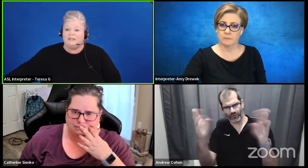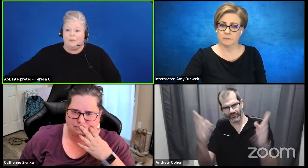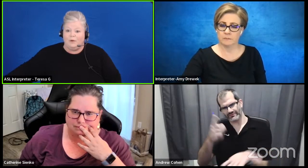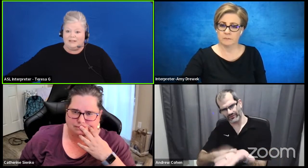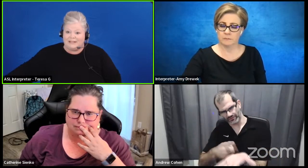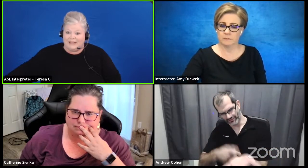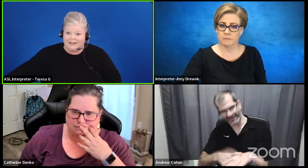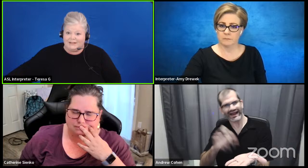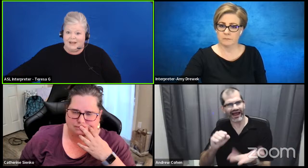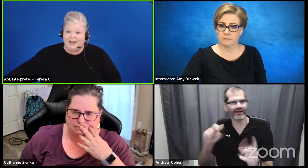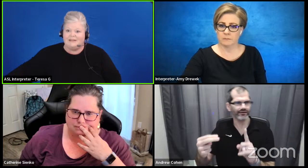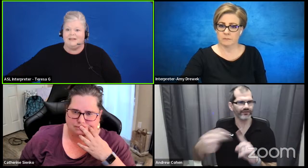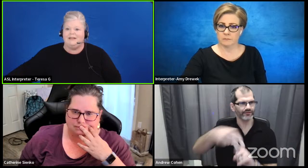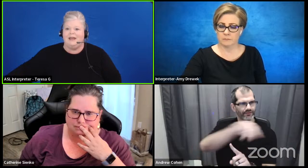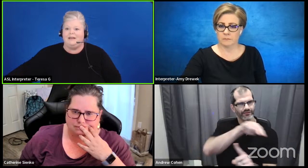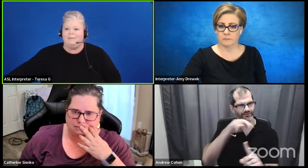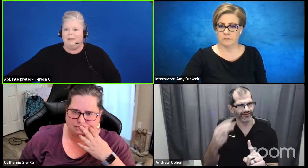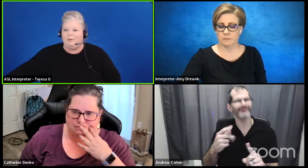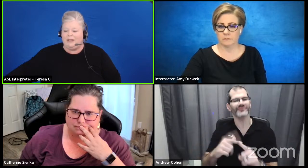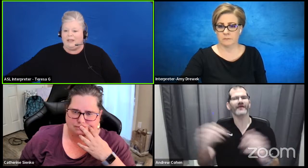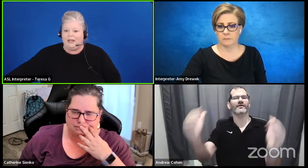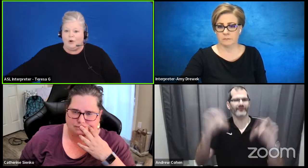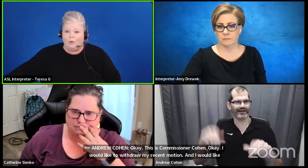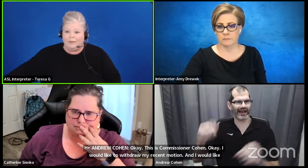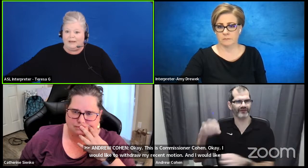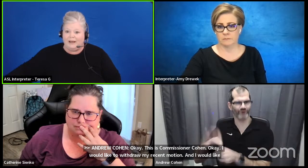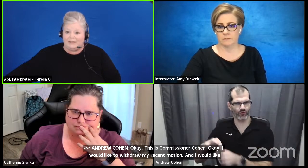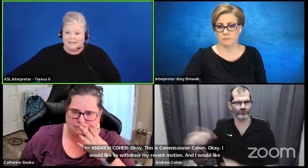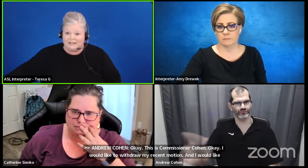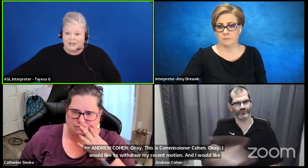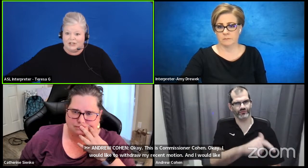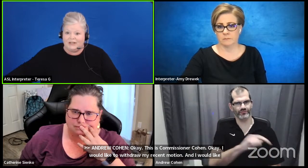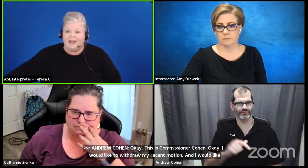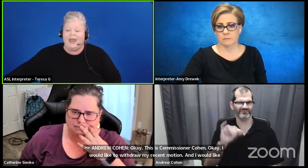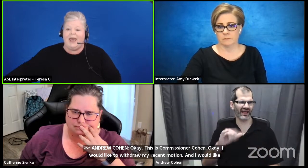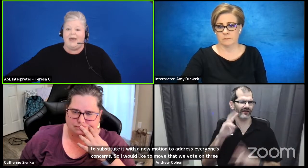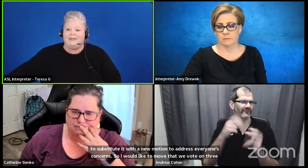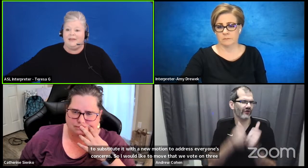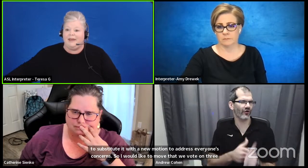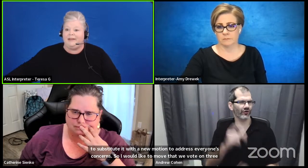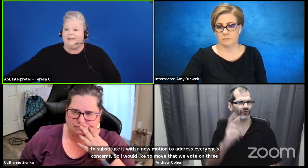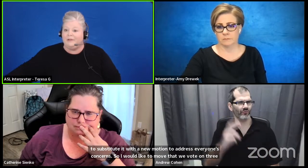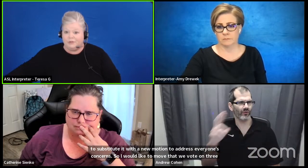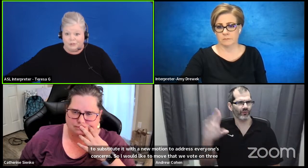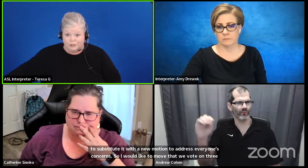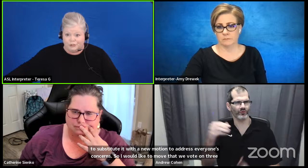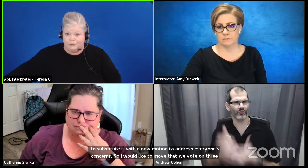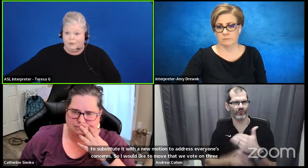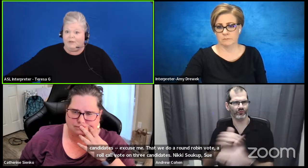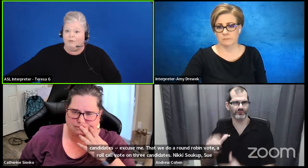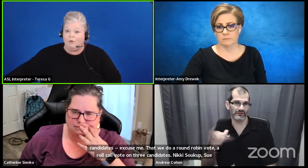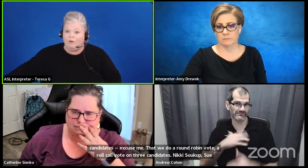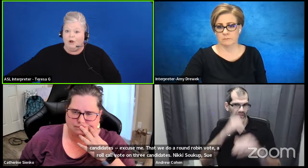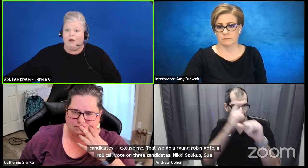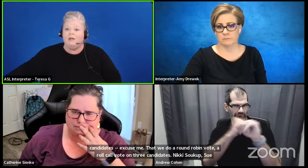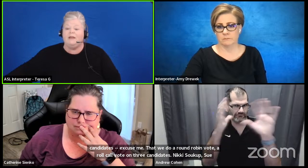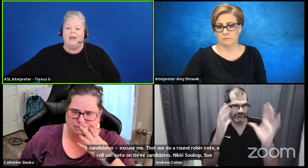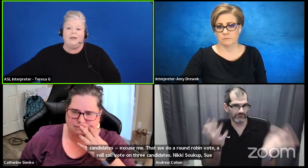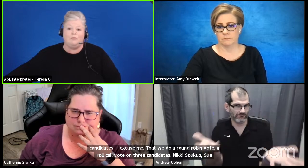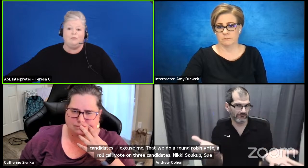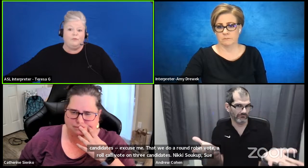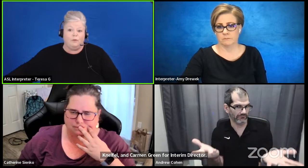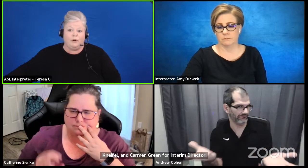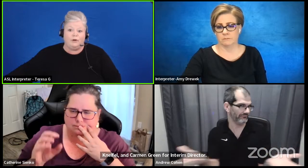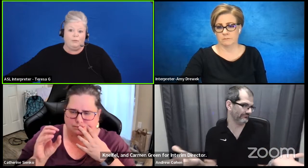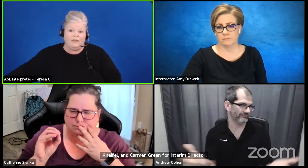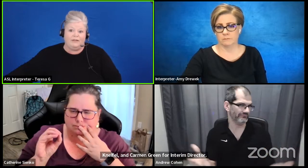If someone seconds that, then maybe we can open a discussion and then do a roll call and